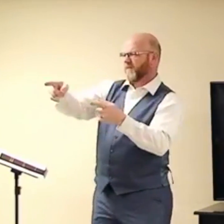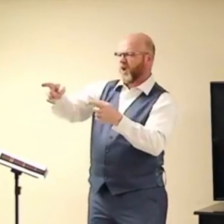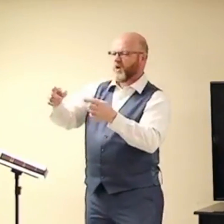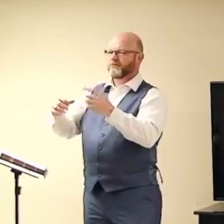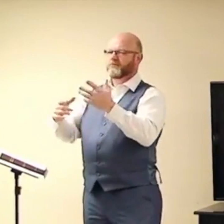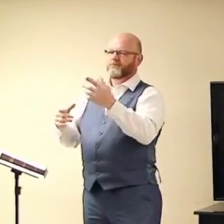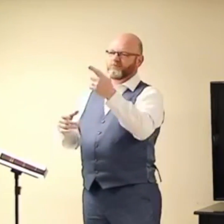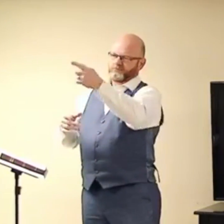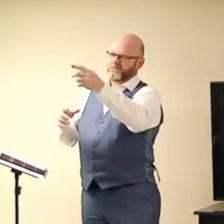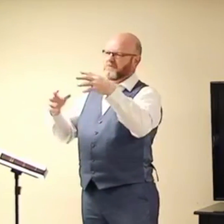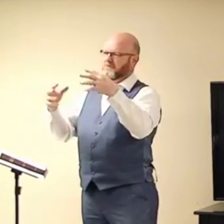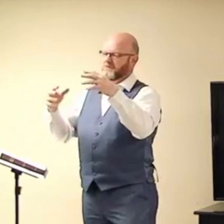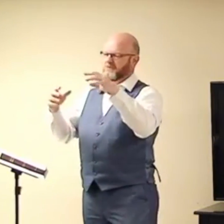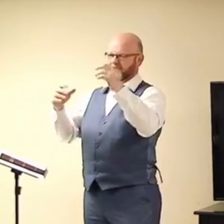On one field,